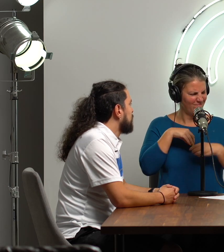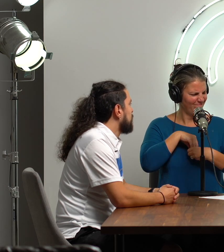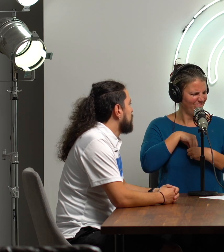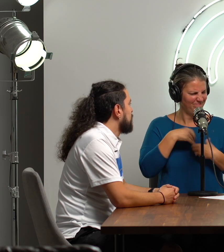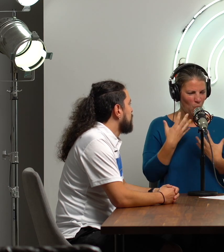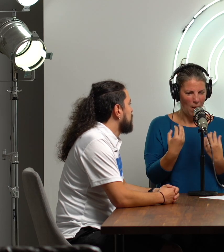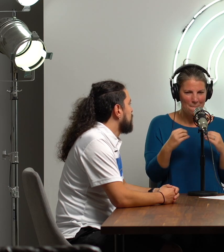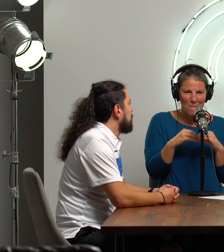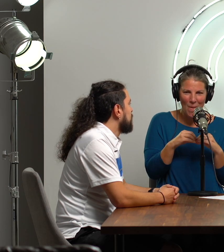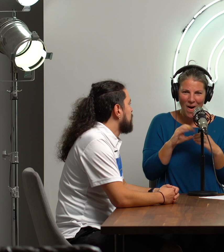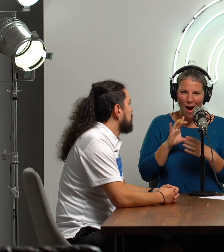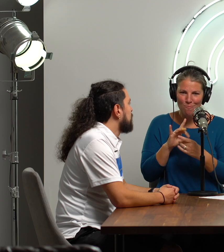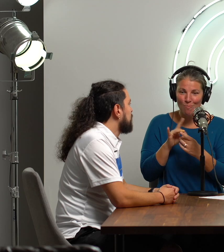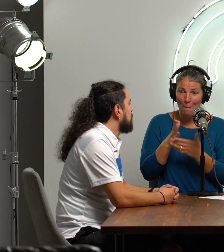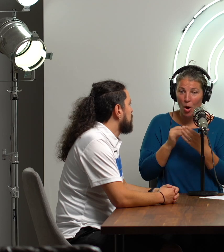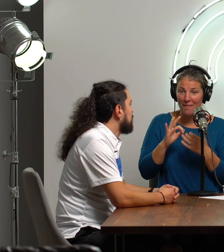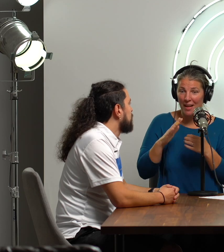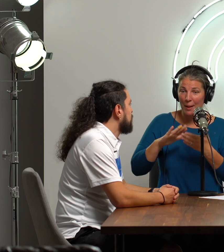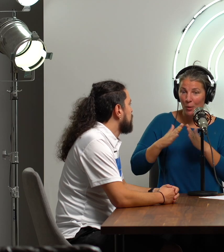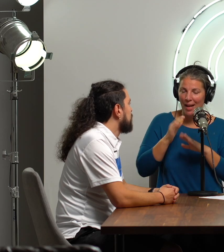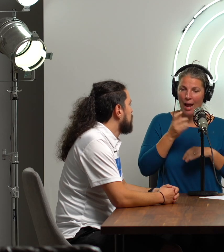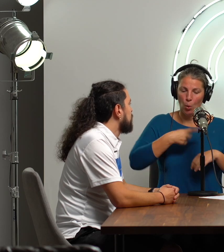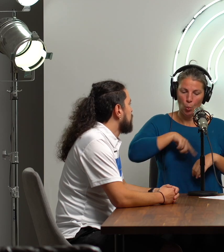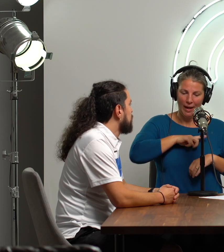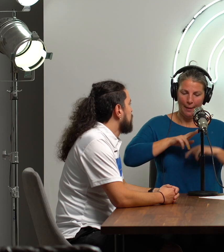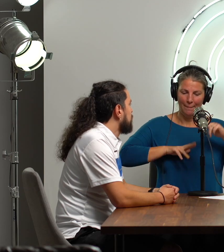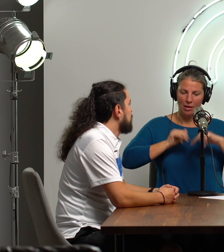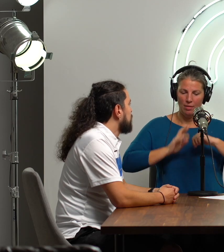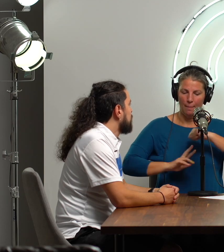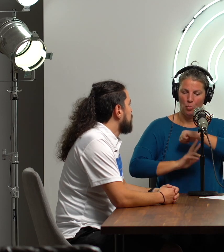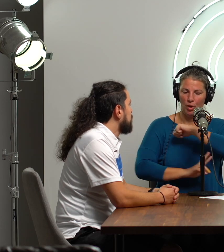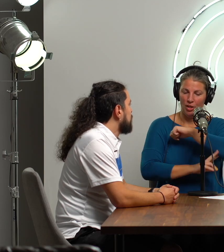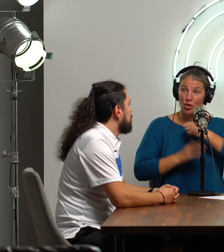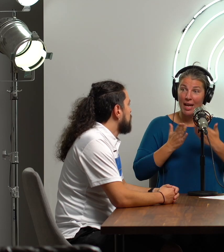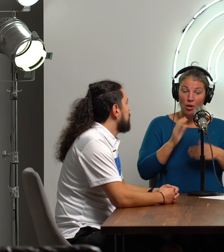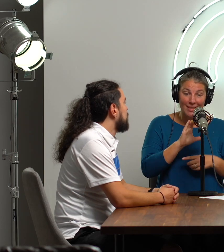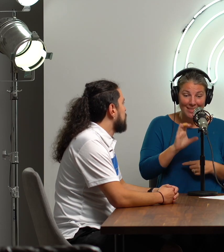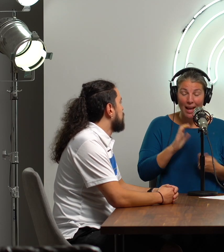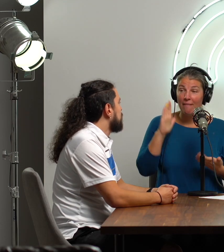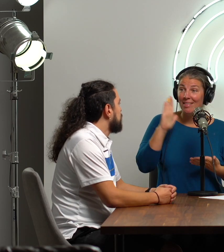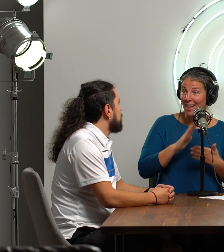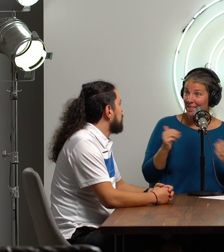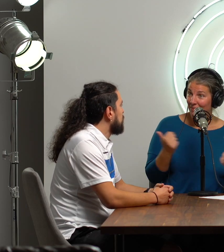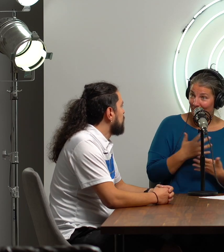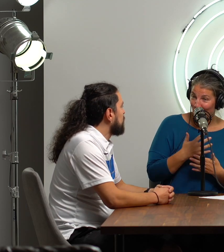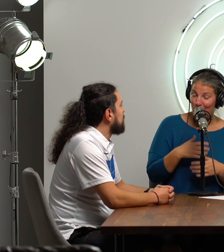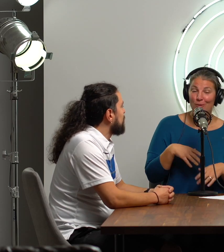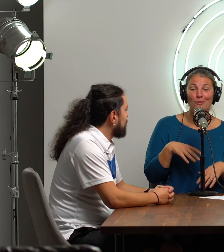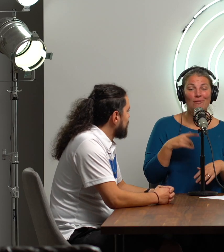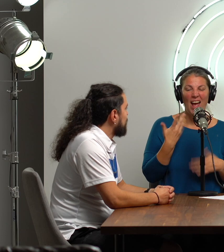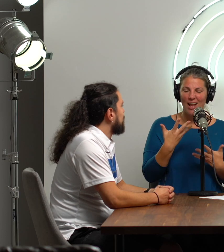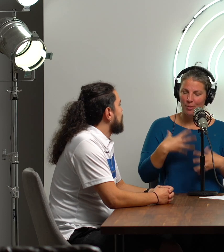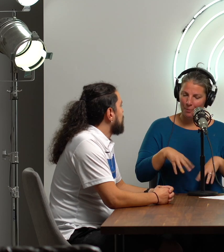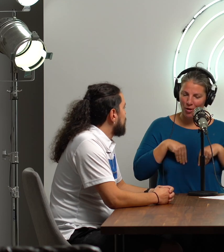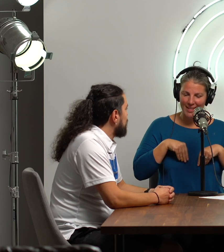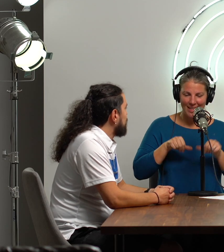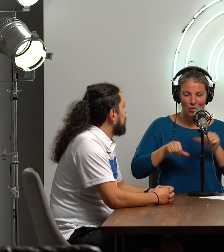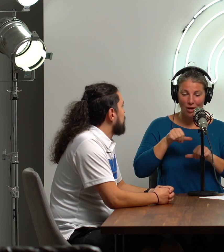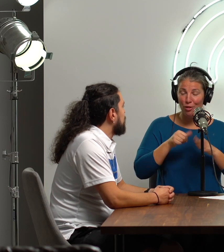community and we built a bridge here at Christ Community where we have less fear and we're embracing one another loving one another more